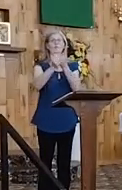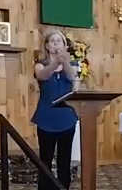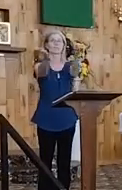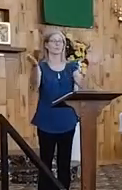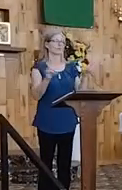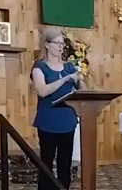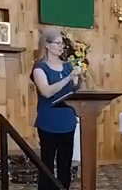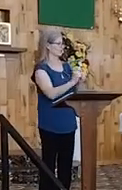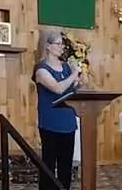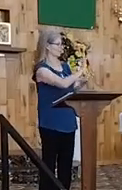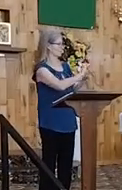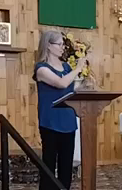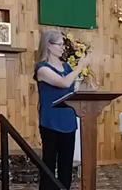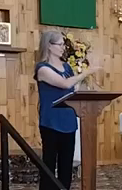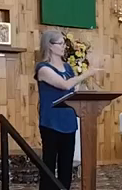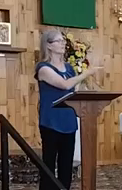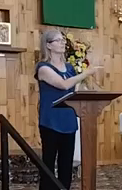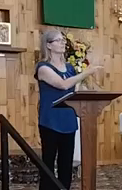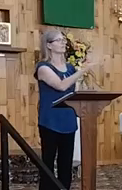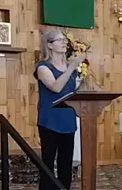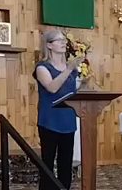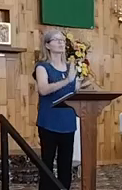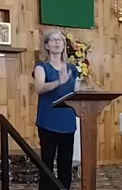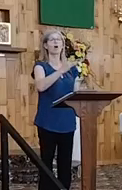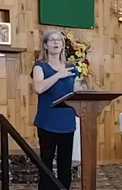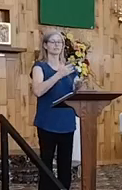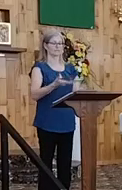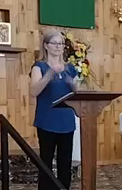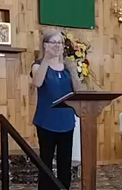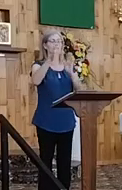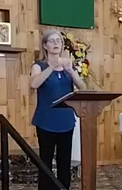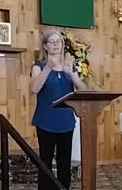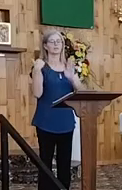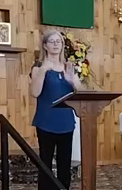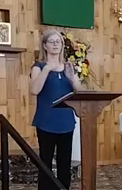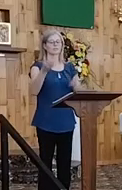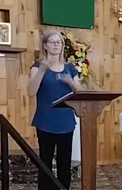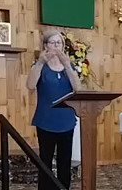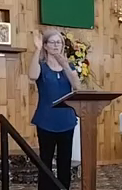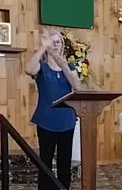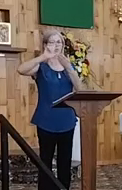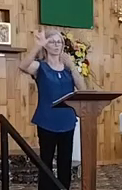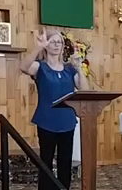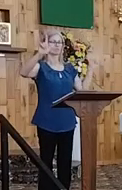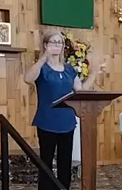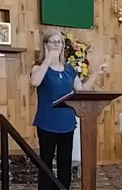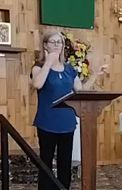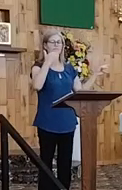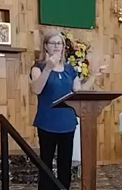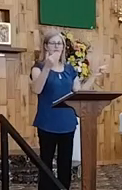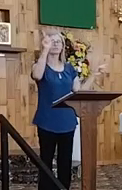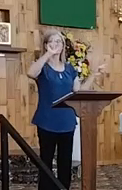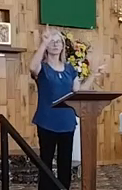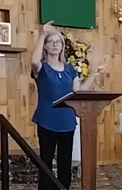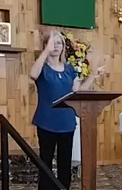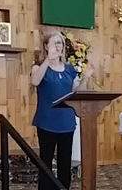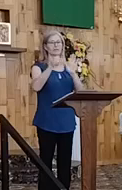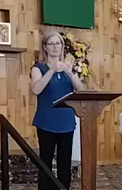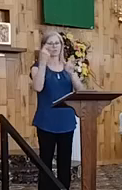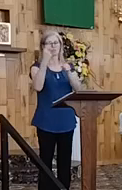with you. And with your spirit. Lift up your hearts. We lift them up to the Lord. Let us give thanks to the Lord our God.